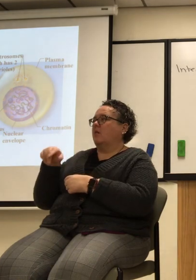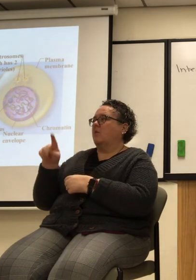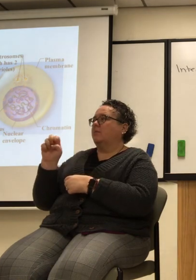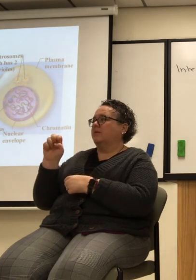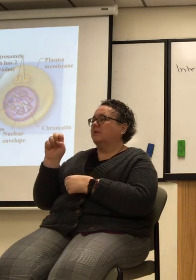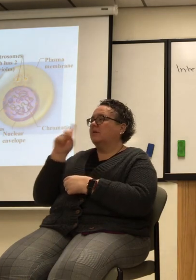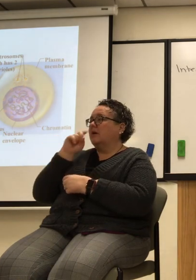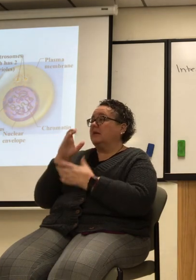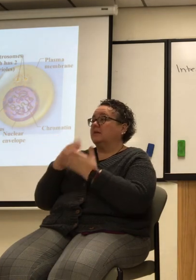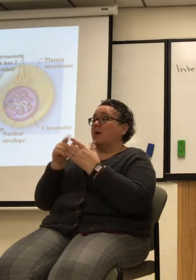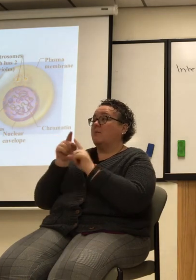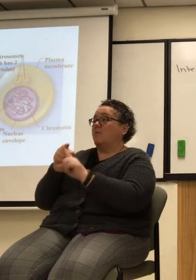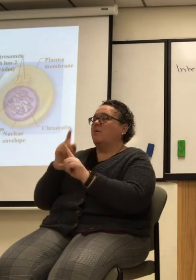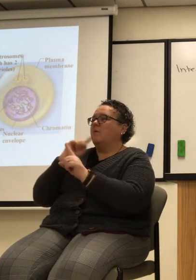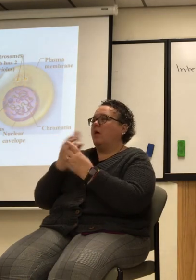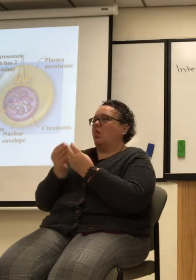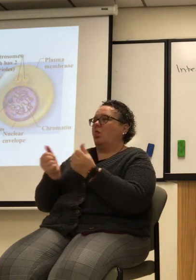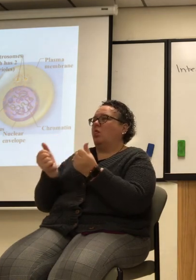nuclear